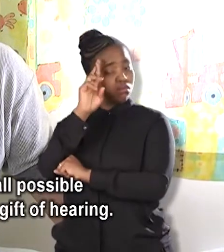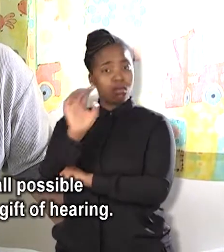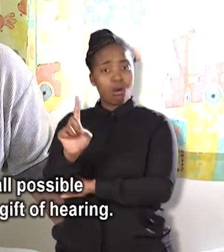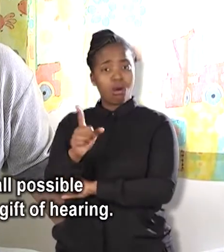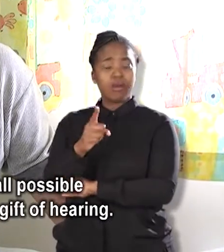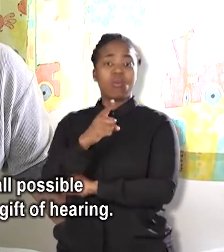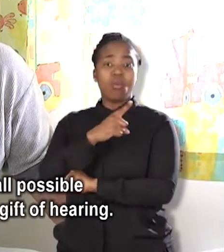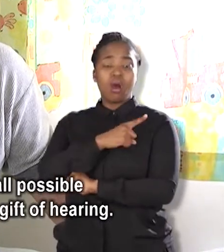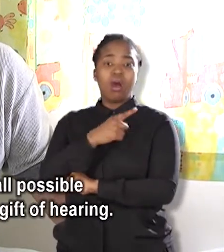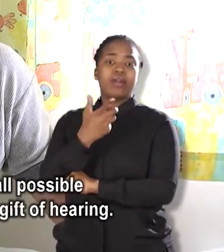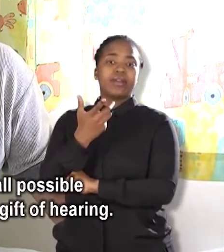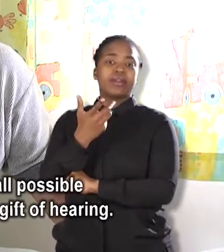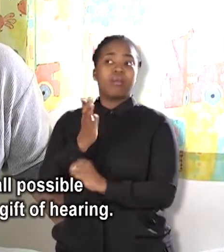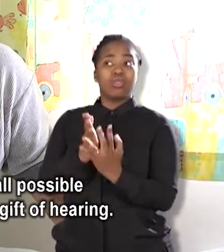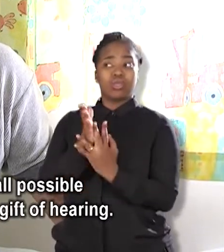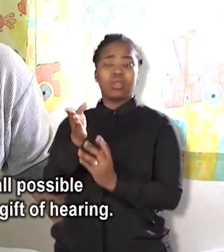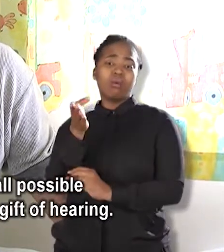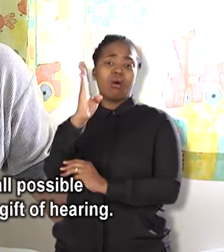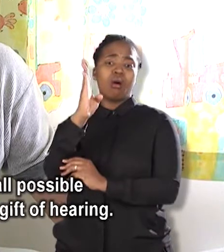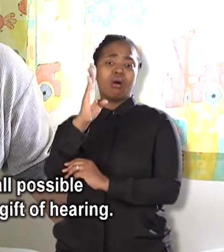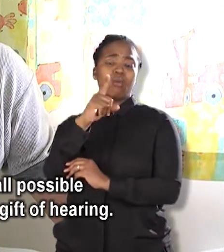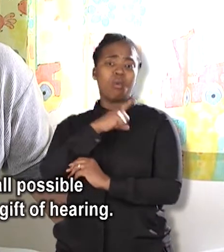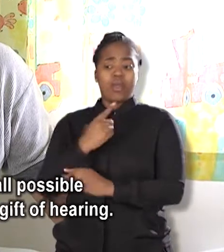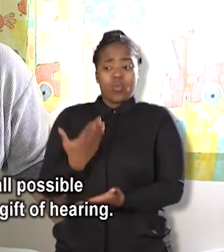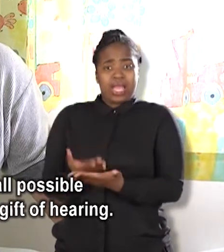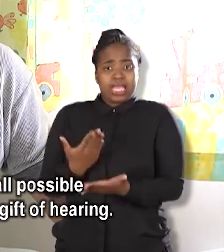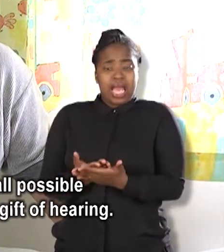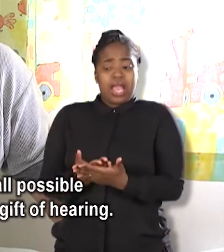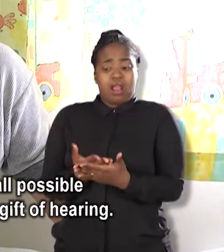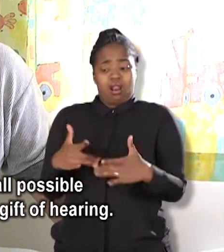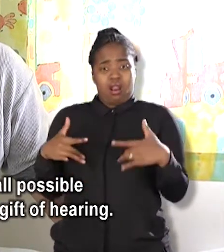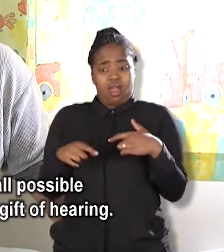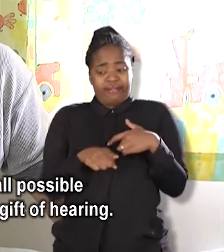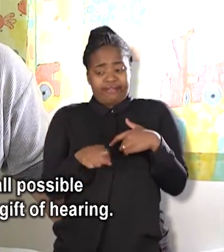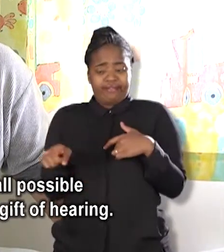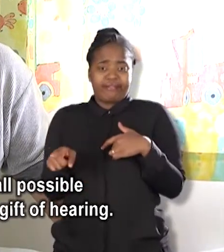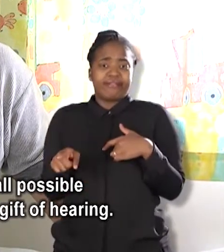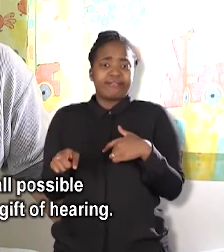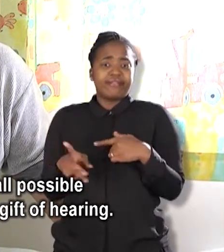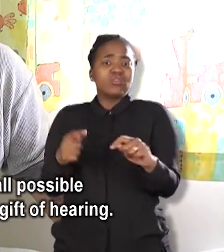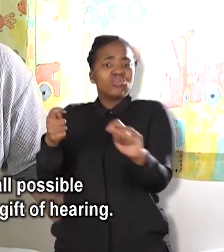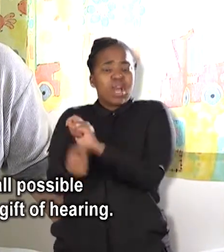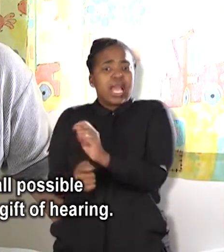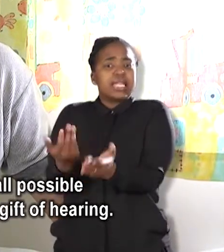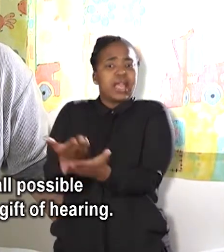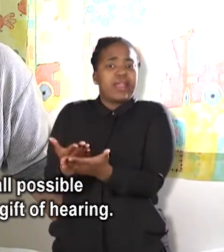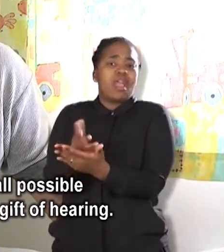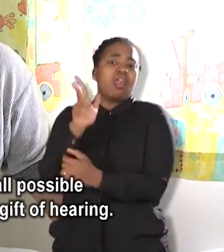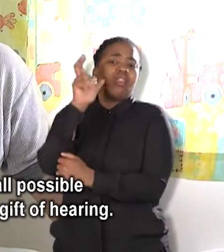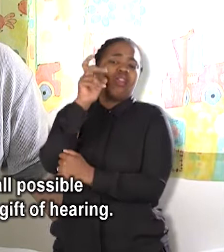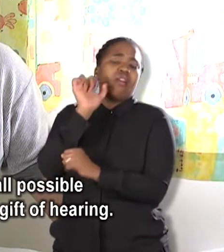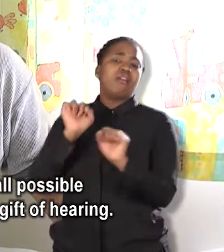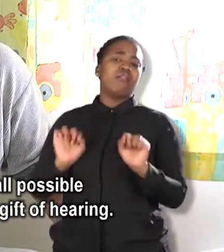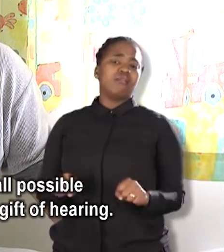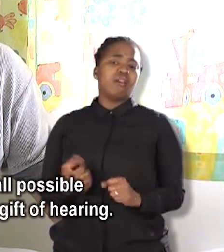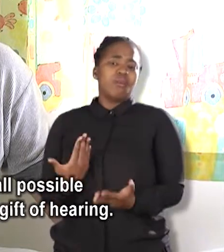means of God that we are able to be here today, and give them the gift of hearing